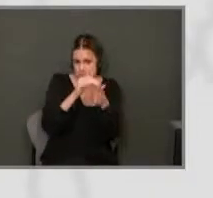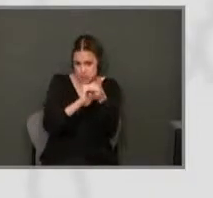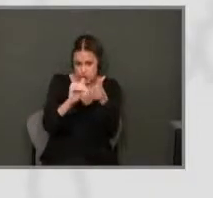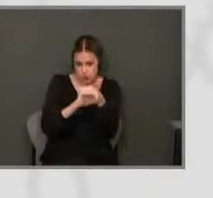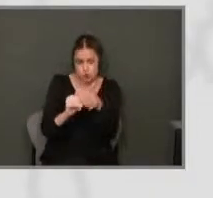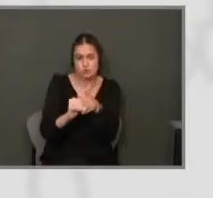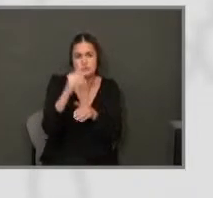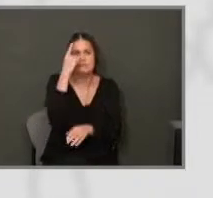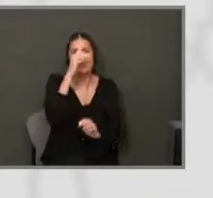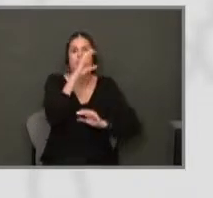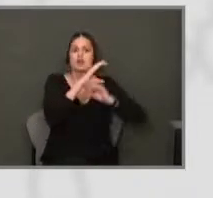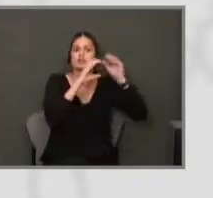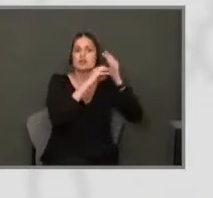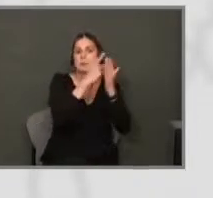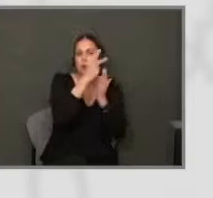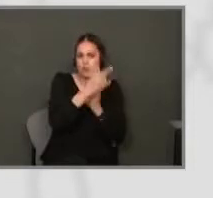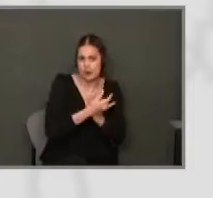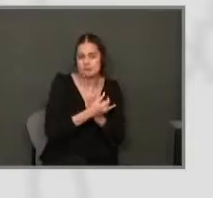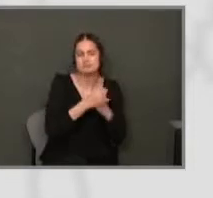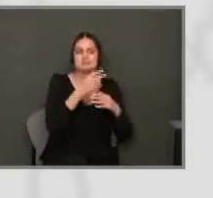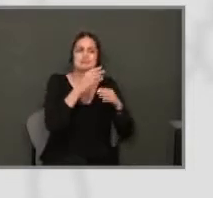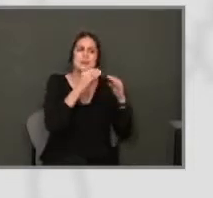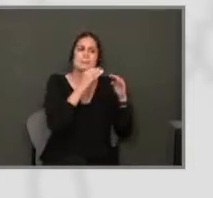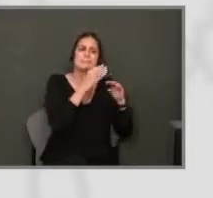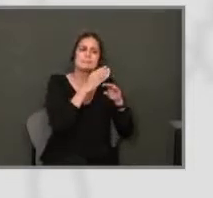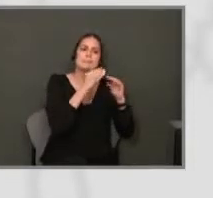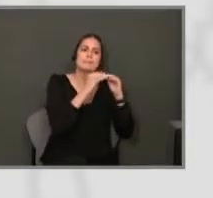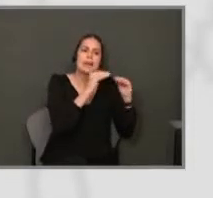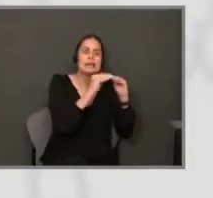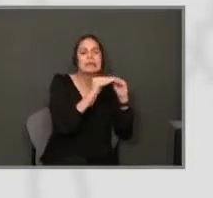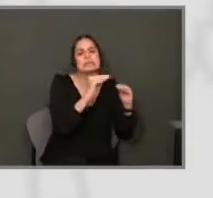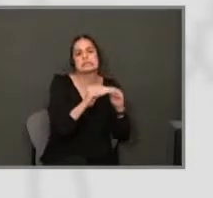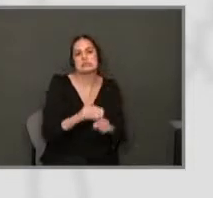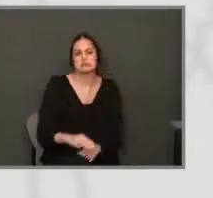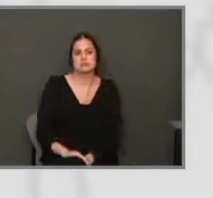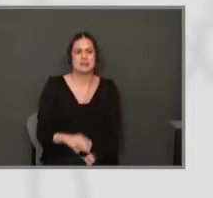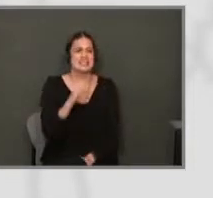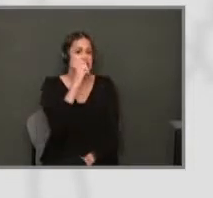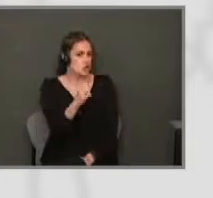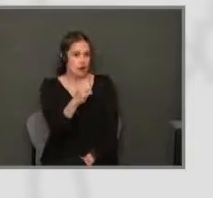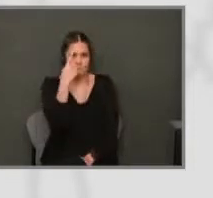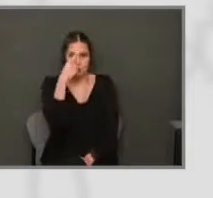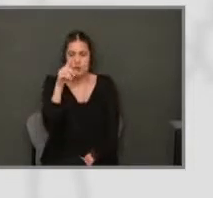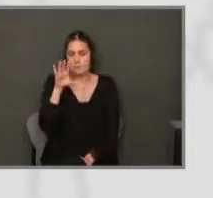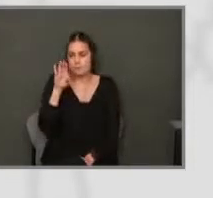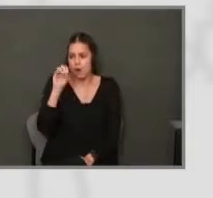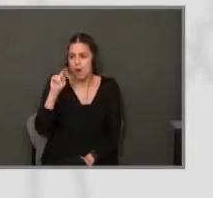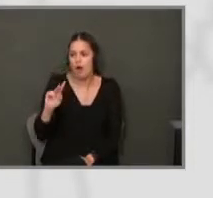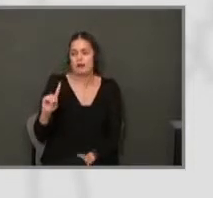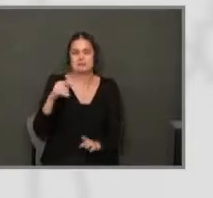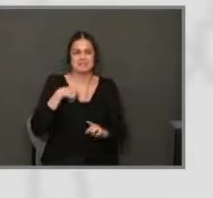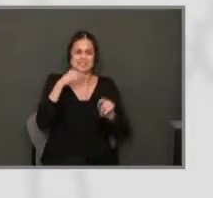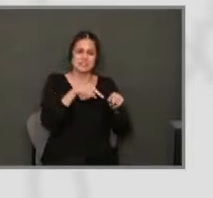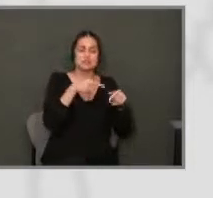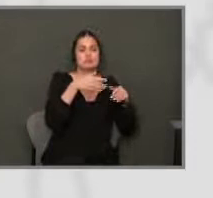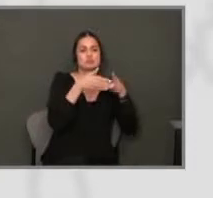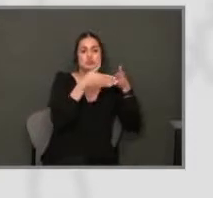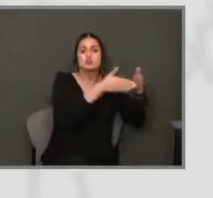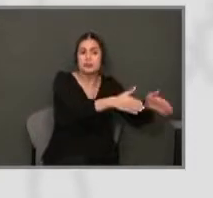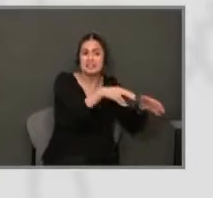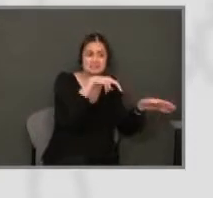in infrastructure programs, maintenance programs. This is not bond program. This is street work, street maintenance, it's